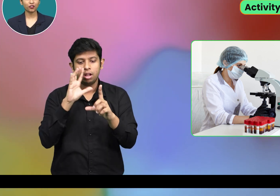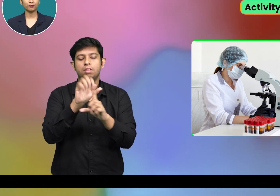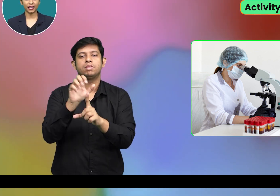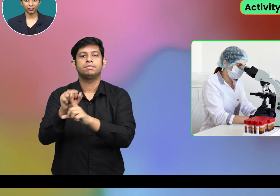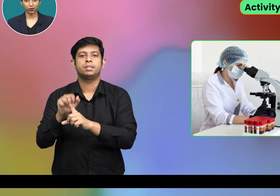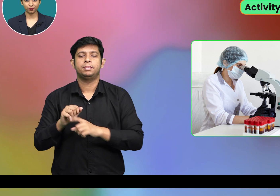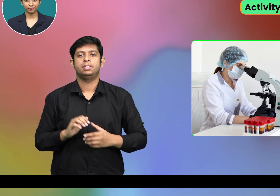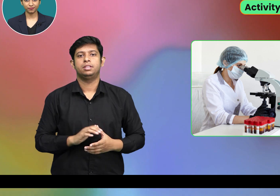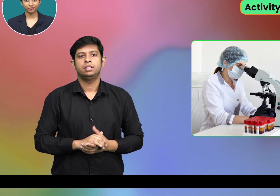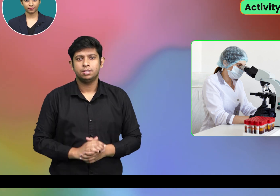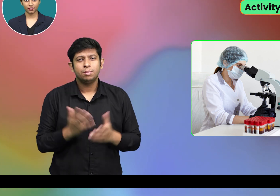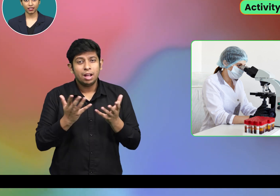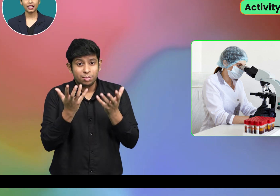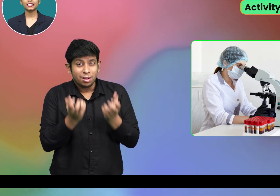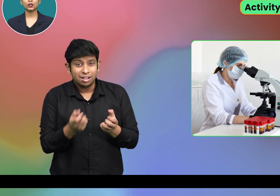identification of blood group.